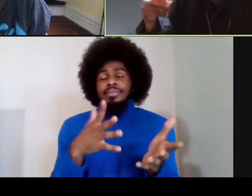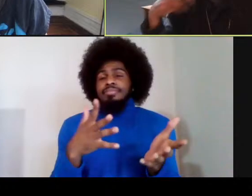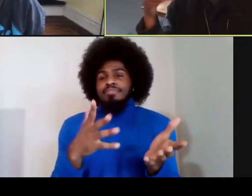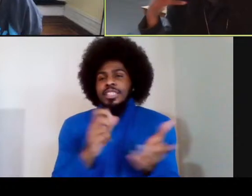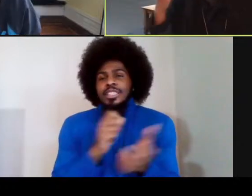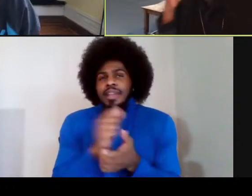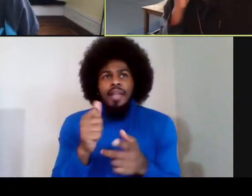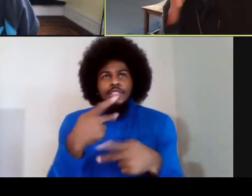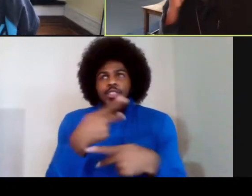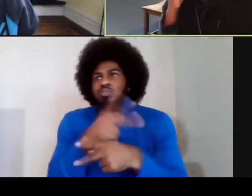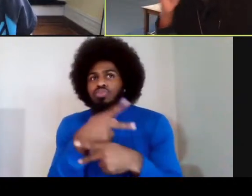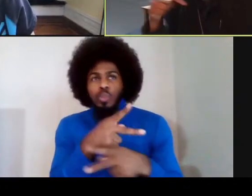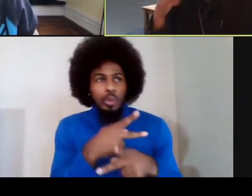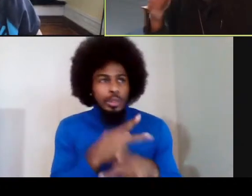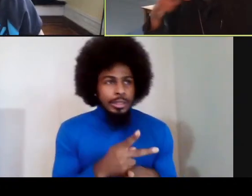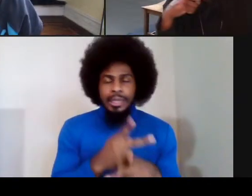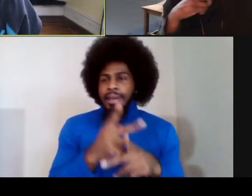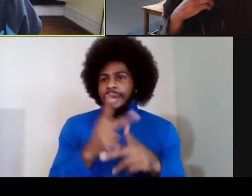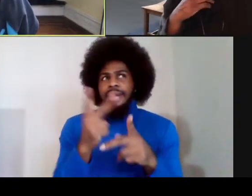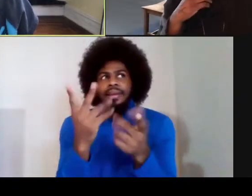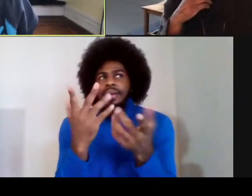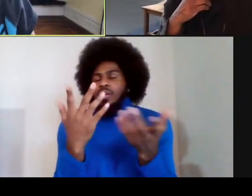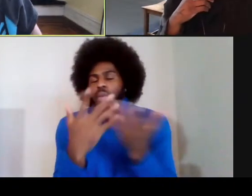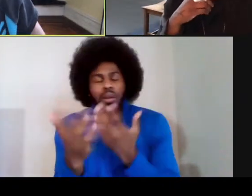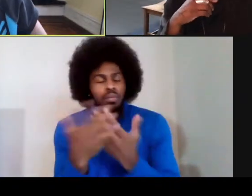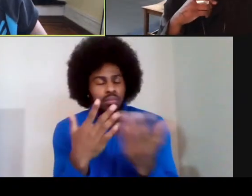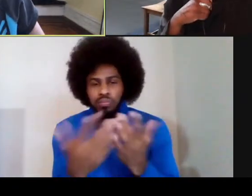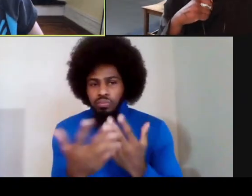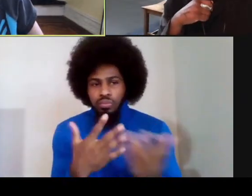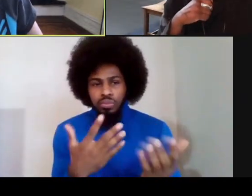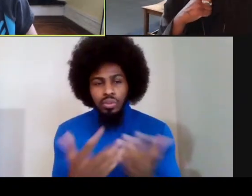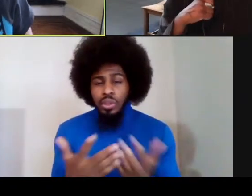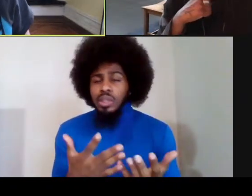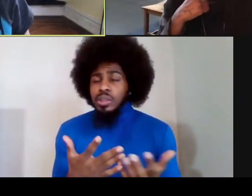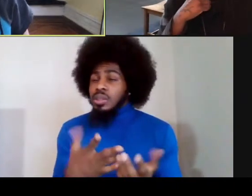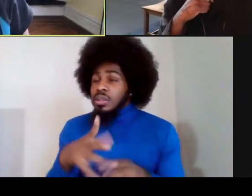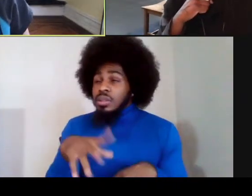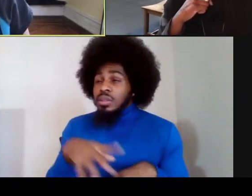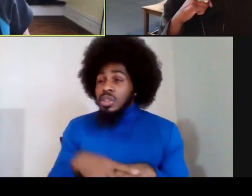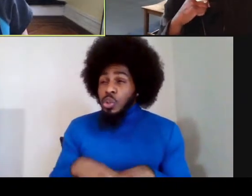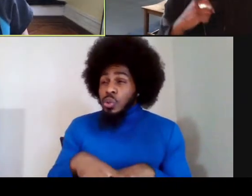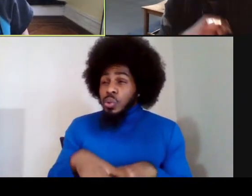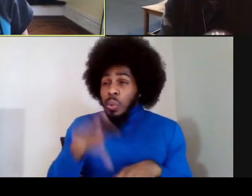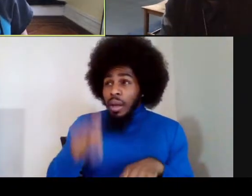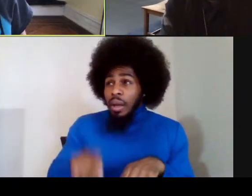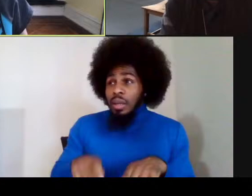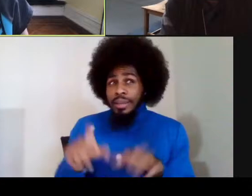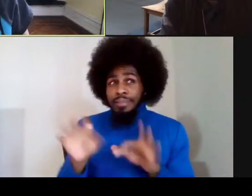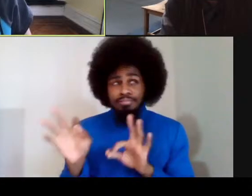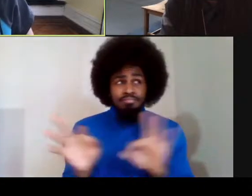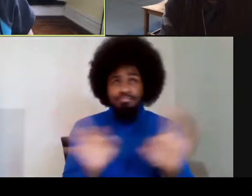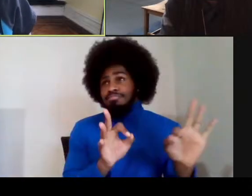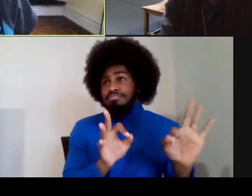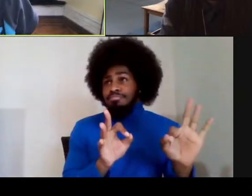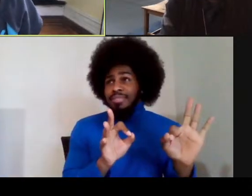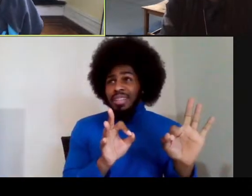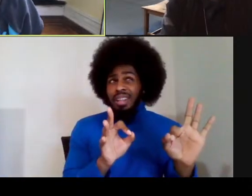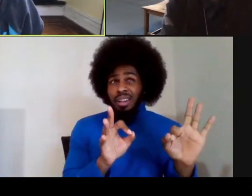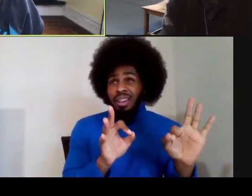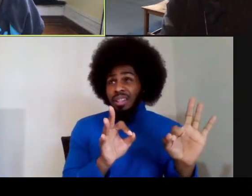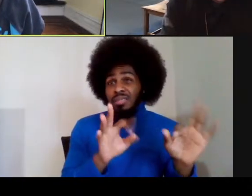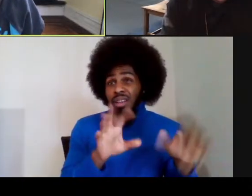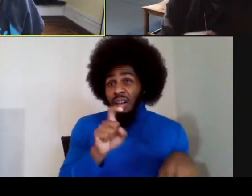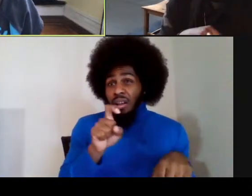producing or, I don't know, running on a hamster. You could get caught up. Right. You get so caught up. because people want their